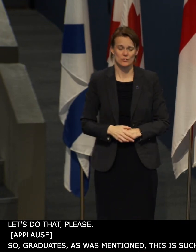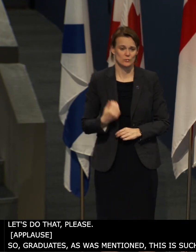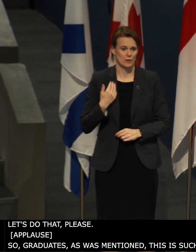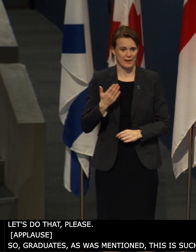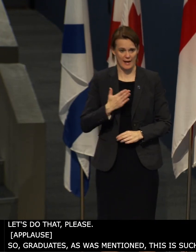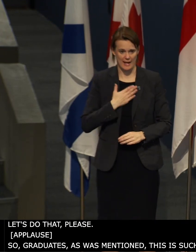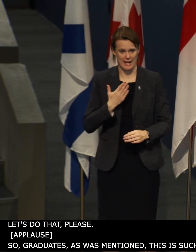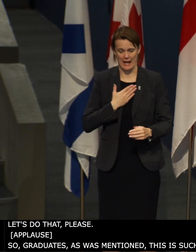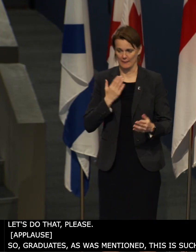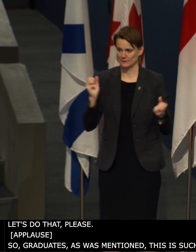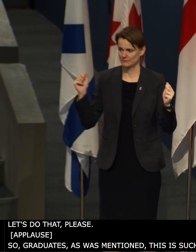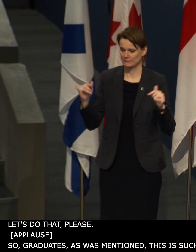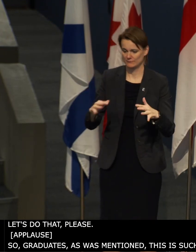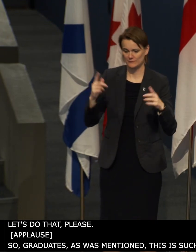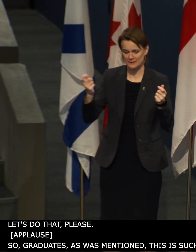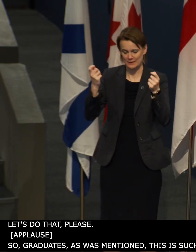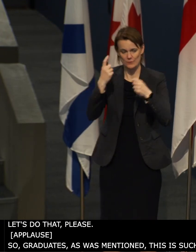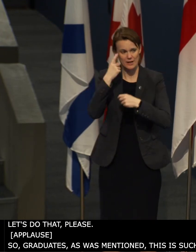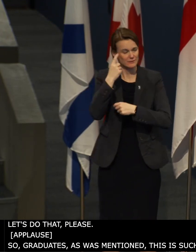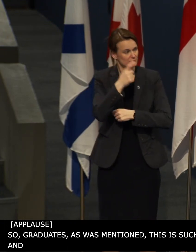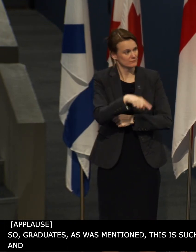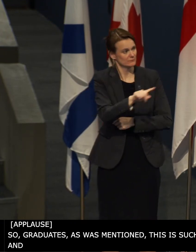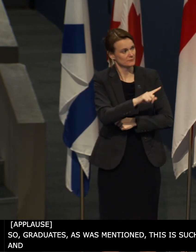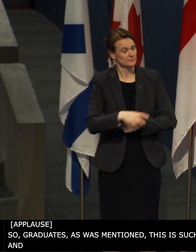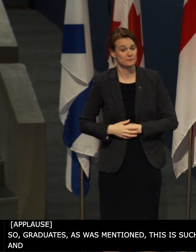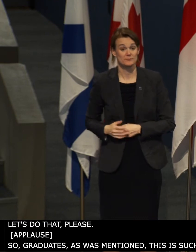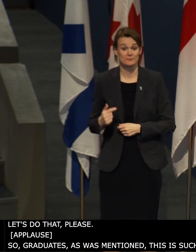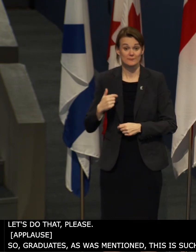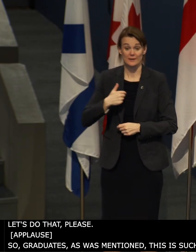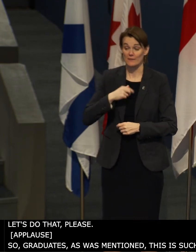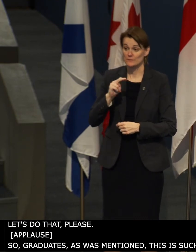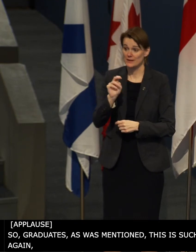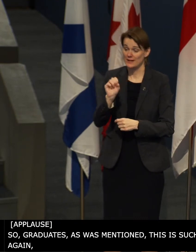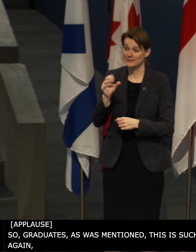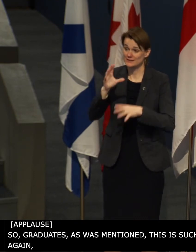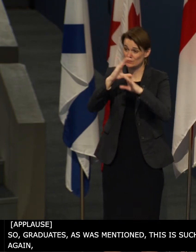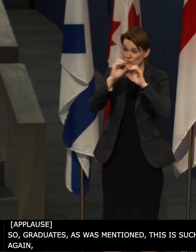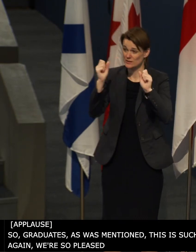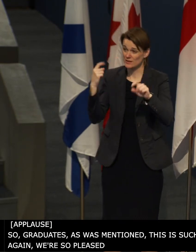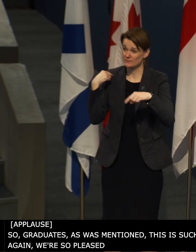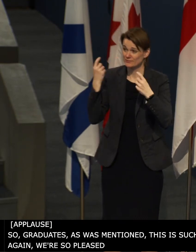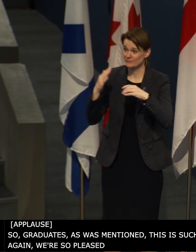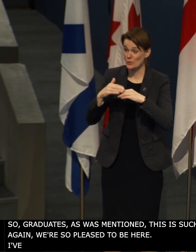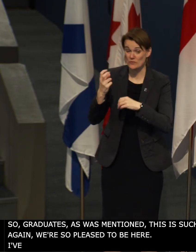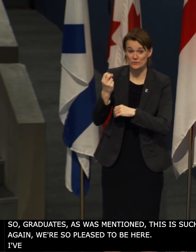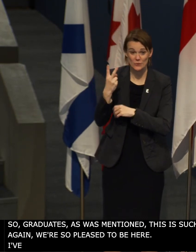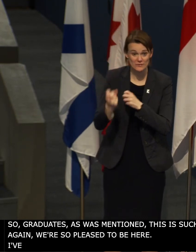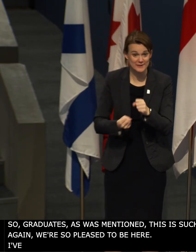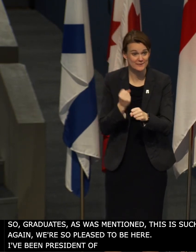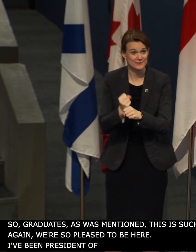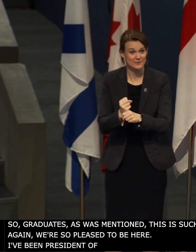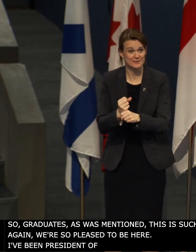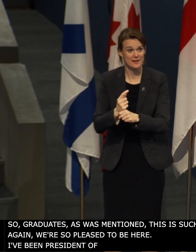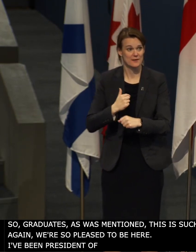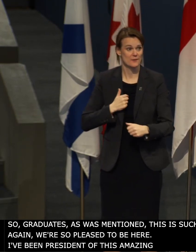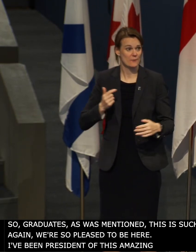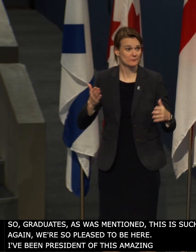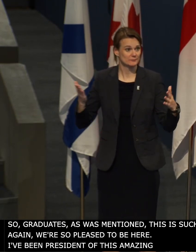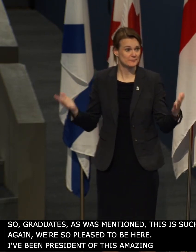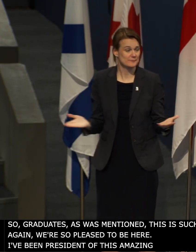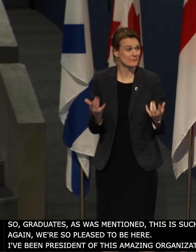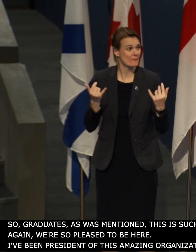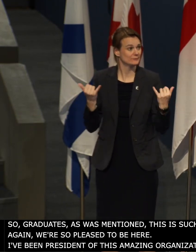be here. I've been president of this amazing organization for over 12 years, and for me to be standing on this stage